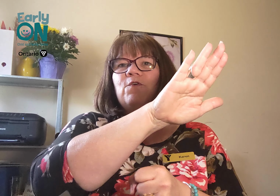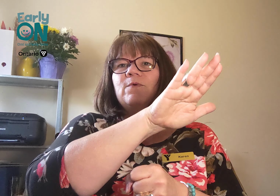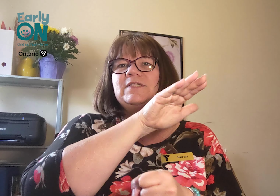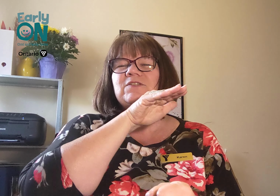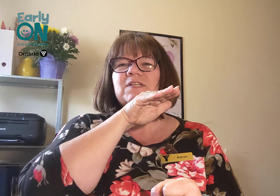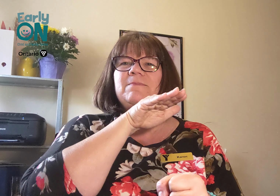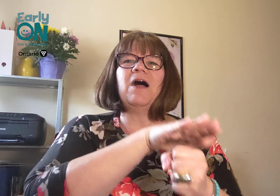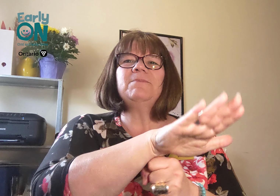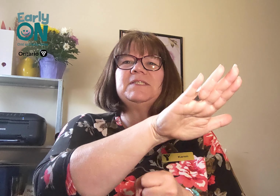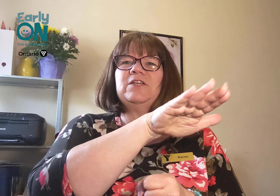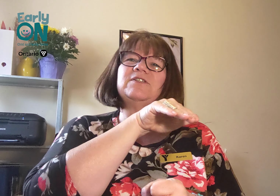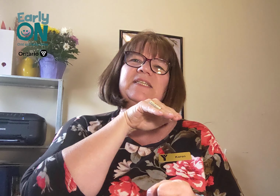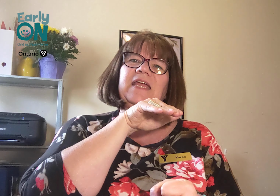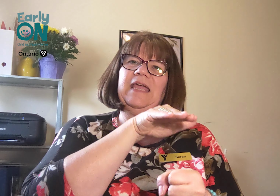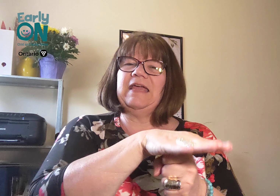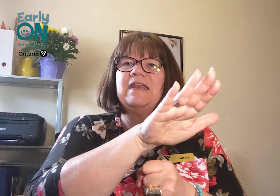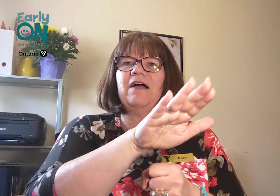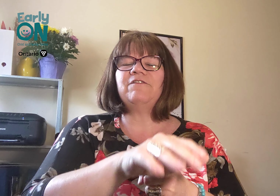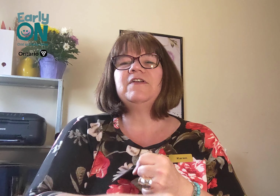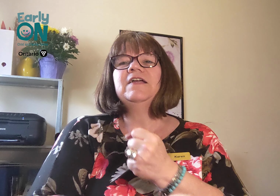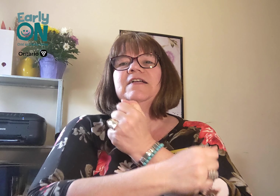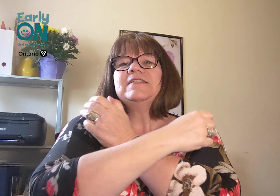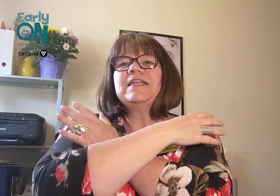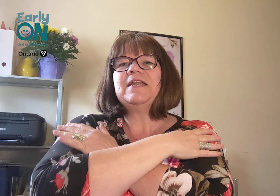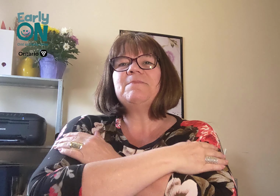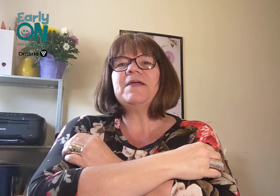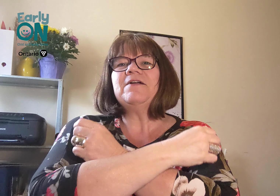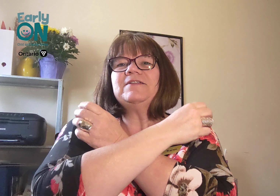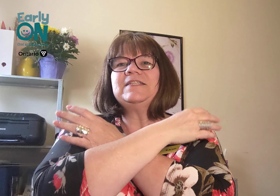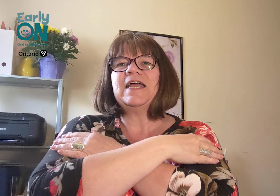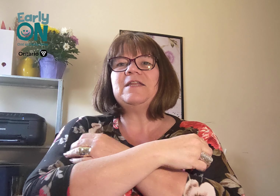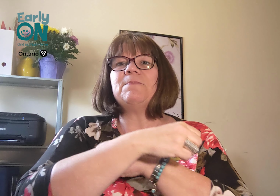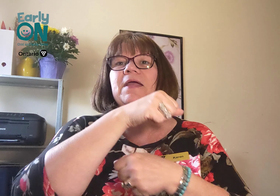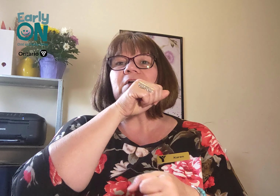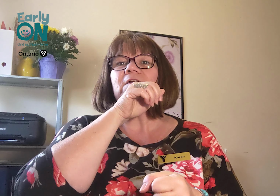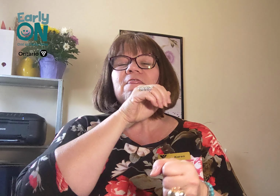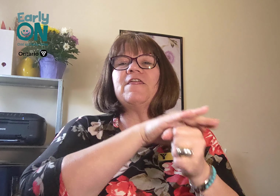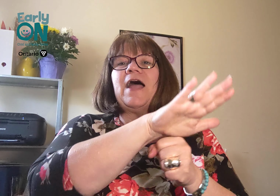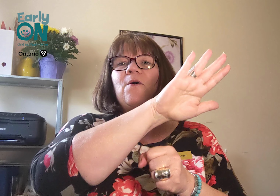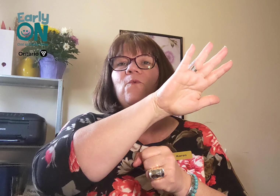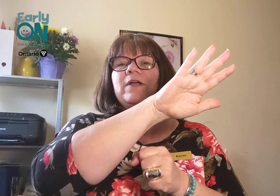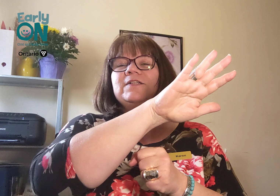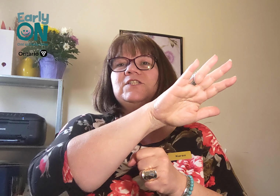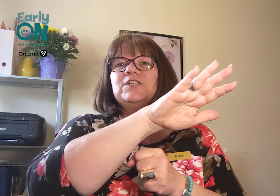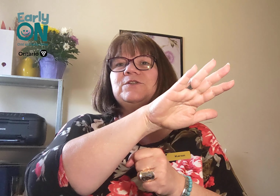forward. So almost like you're saying enough. Teddy bear, that will do.